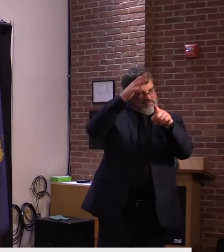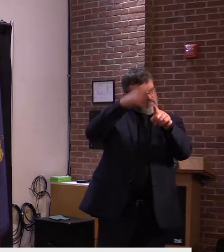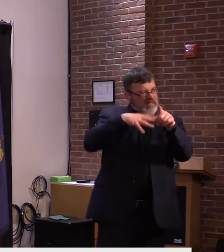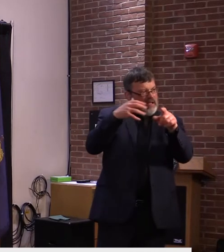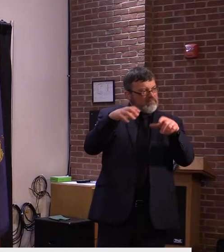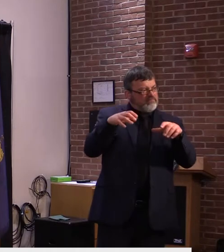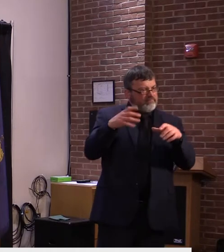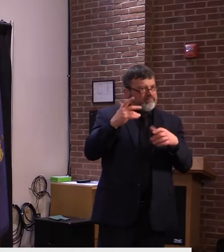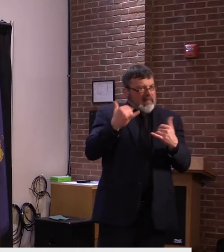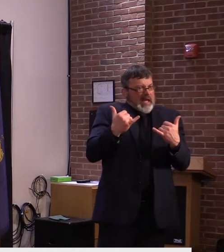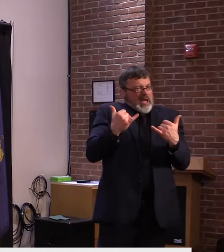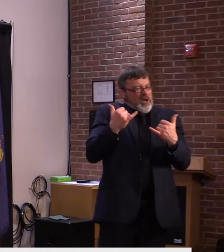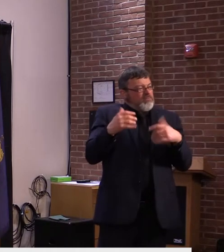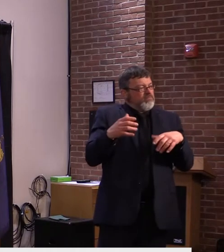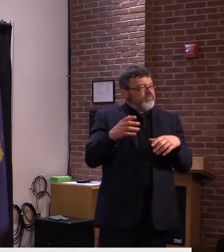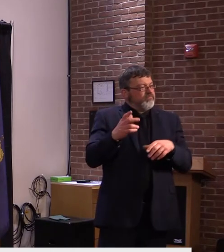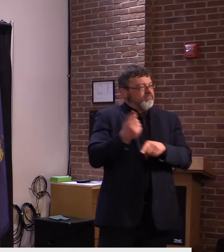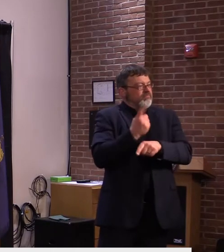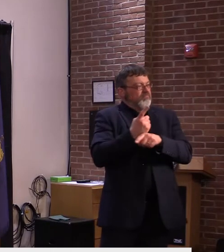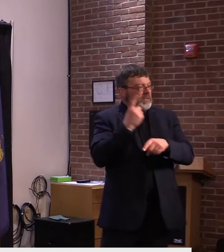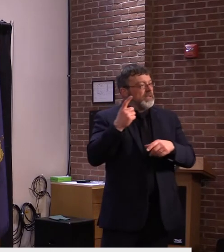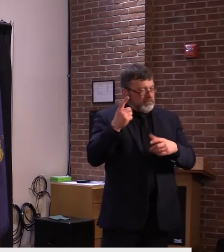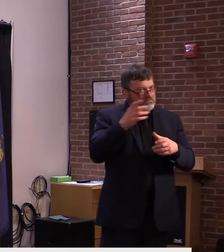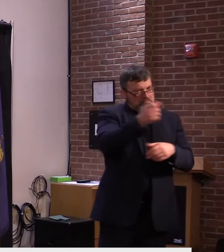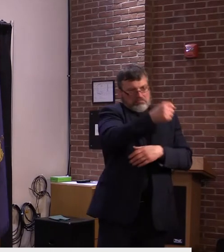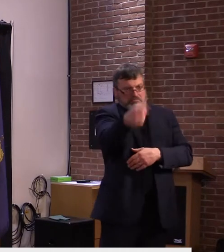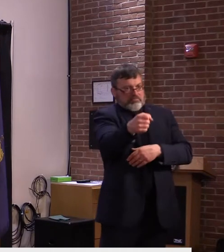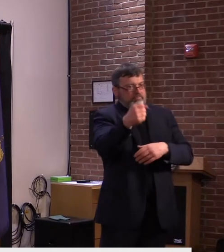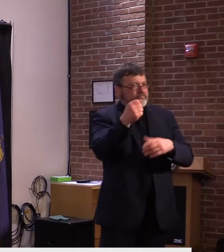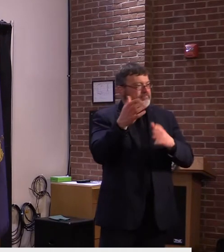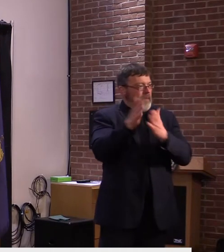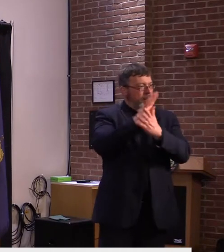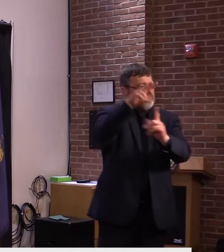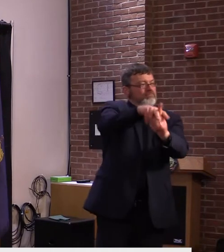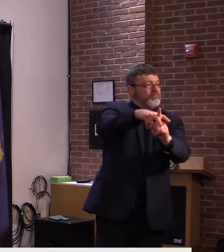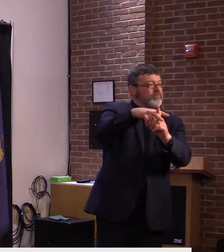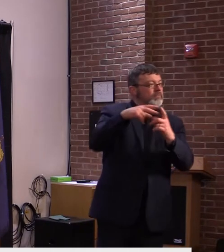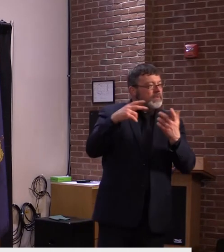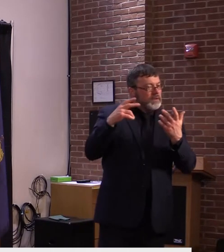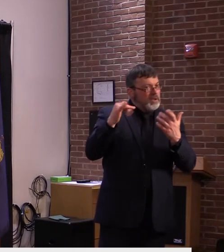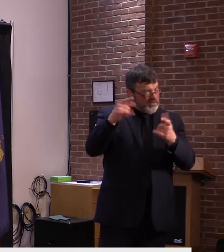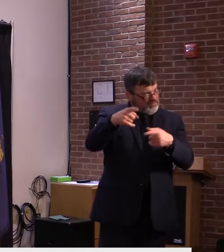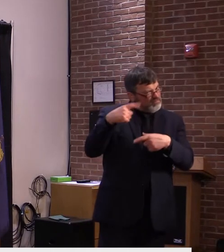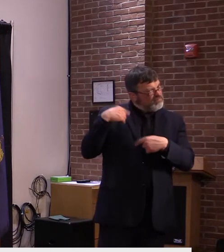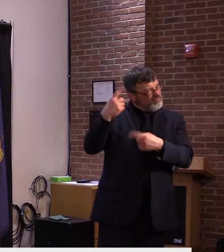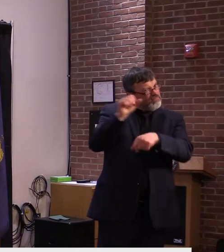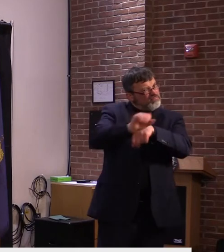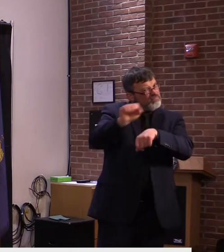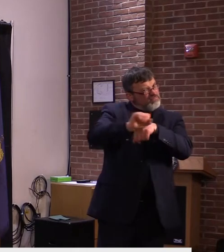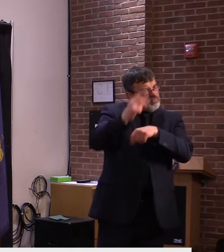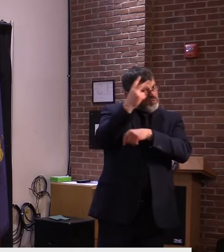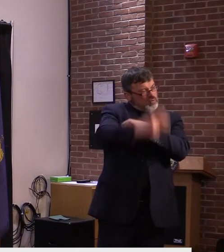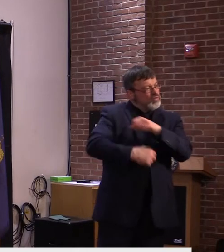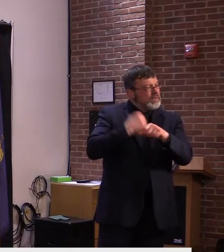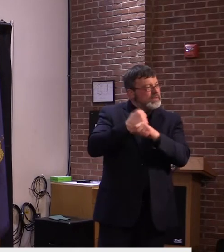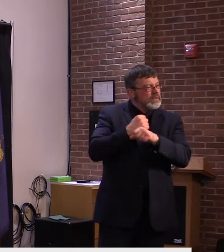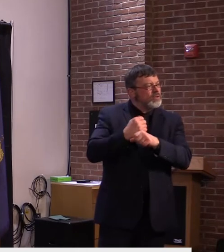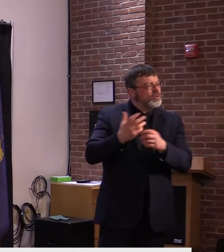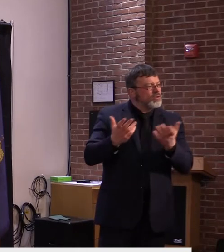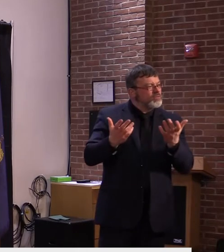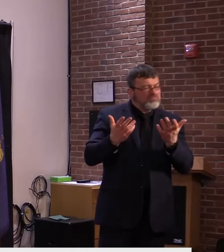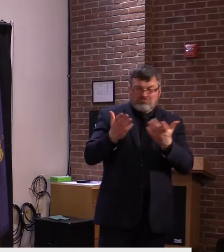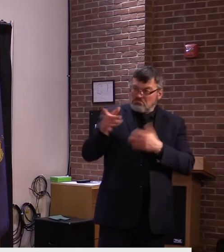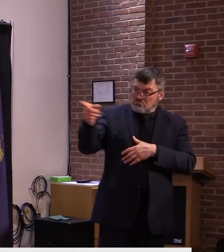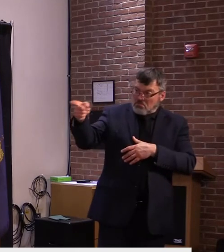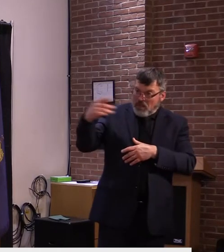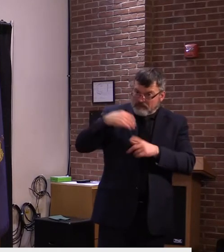that. And they've been without a police chief for 2 years now, a permanent one. Do you have any comment about what's going on